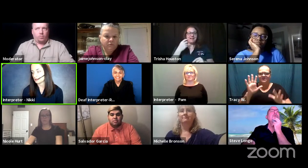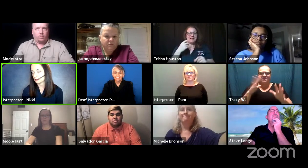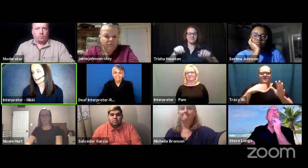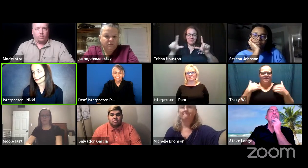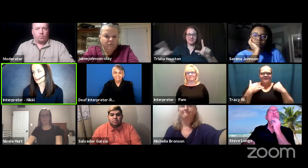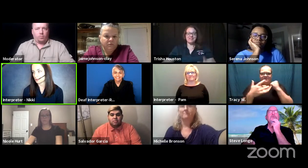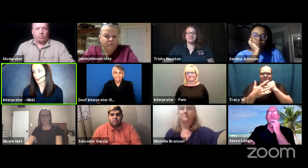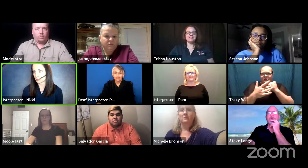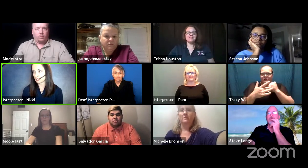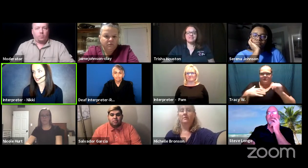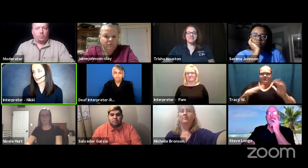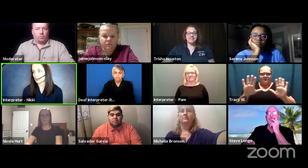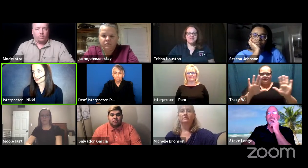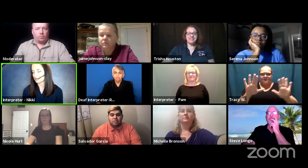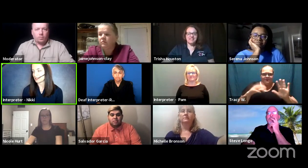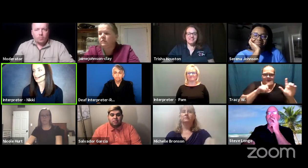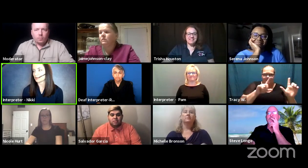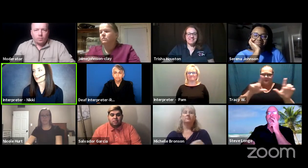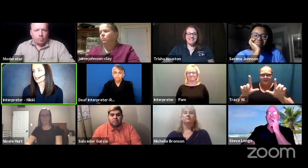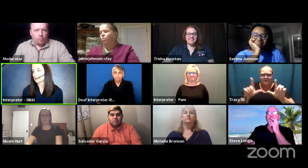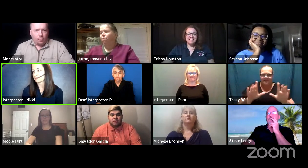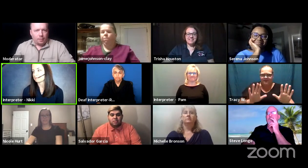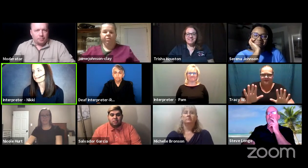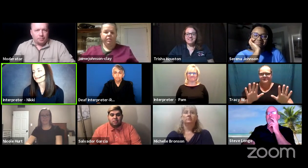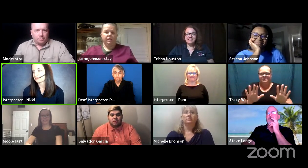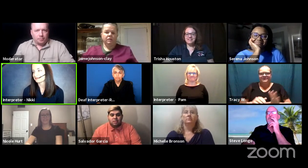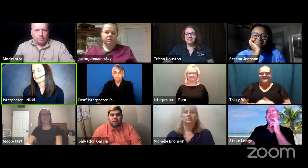I have to work with my technology. Give me just a moment.